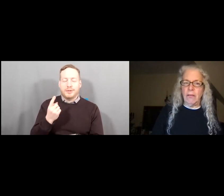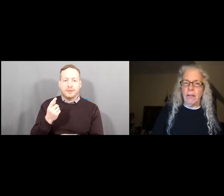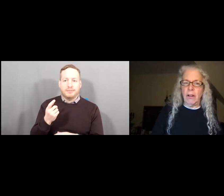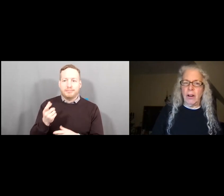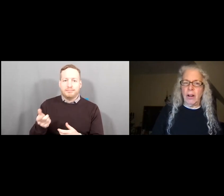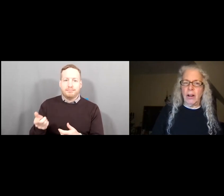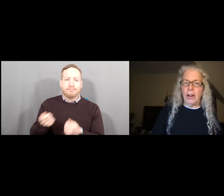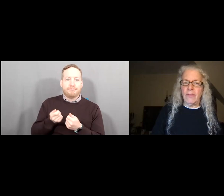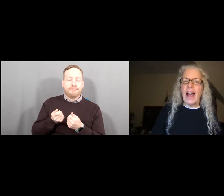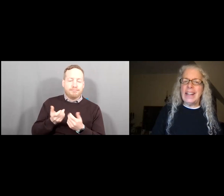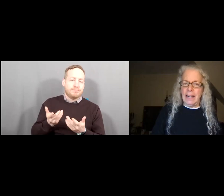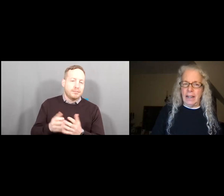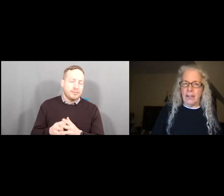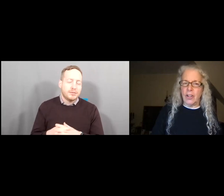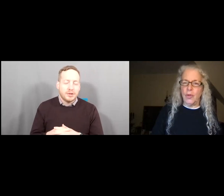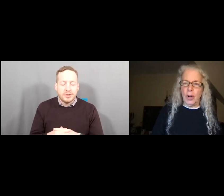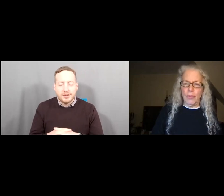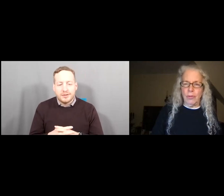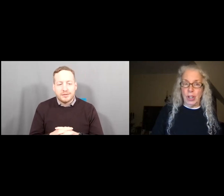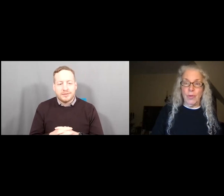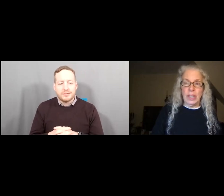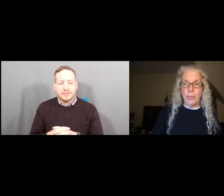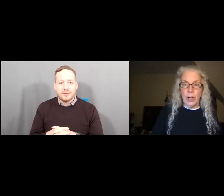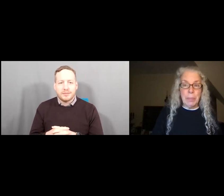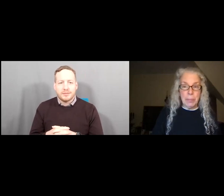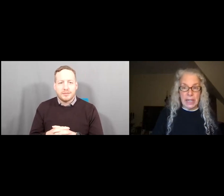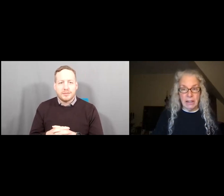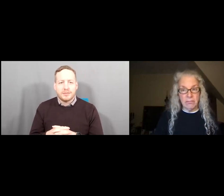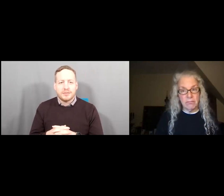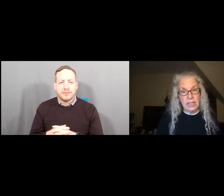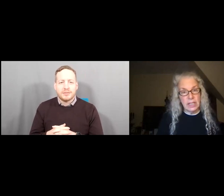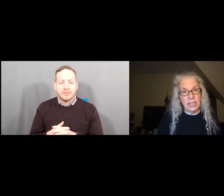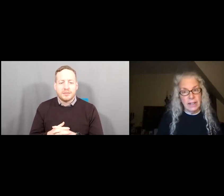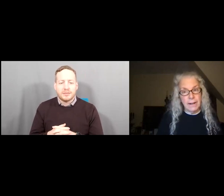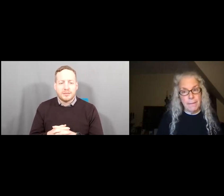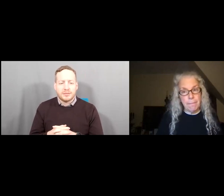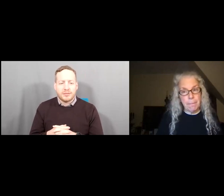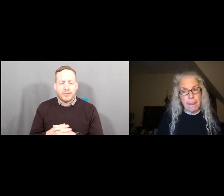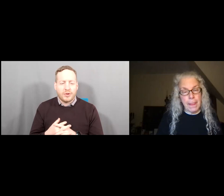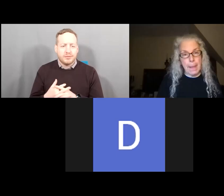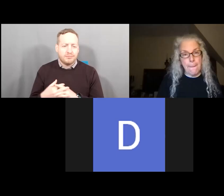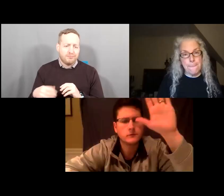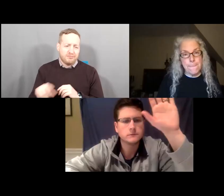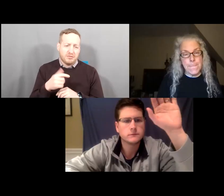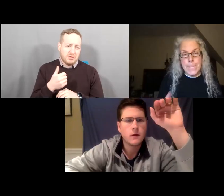on finding to, really bring people in.